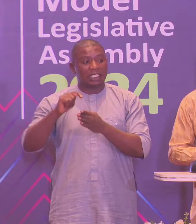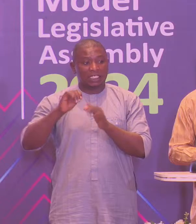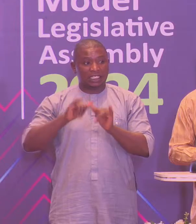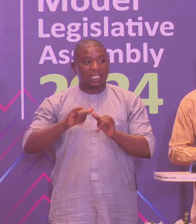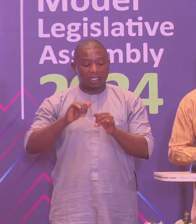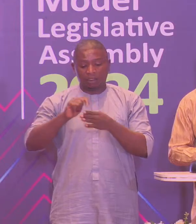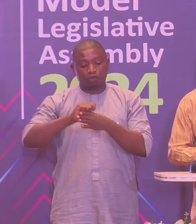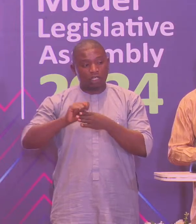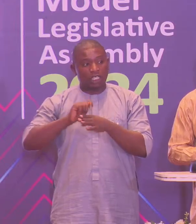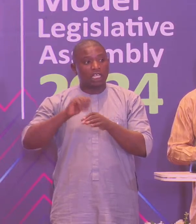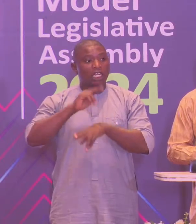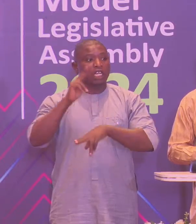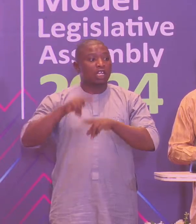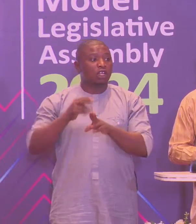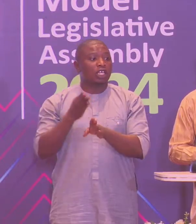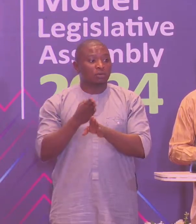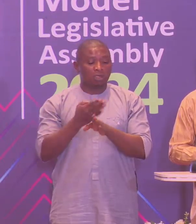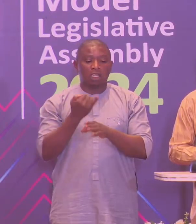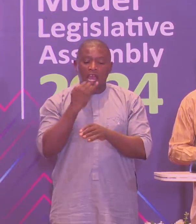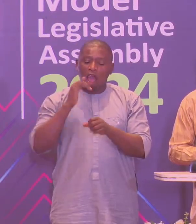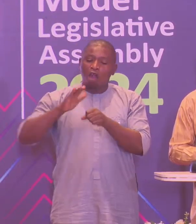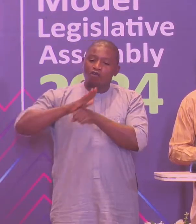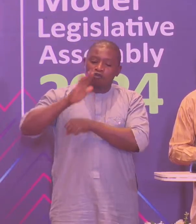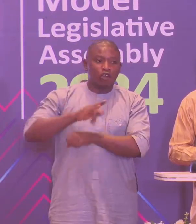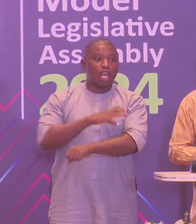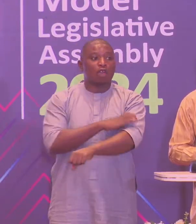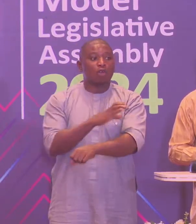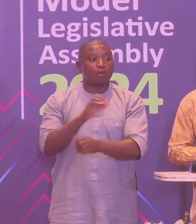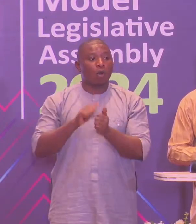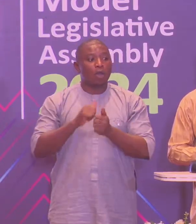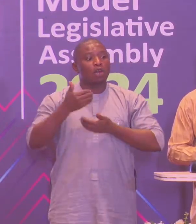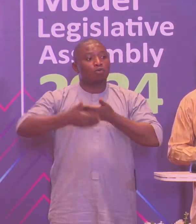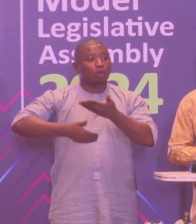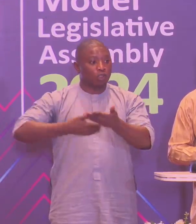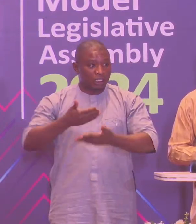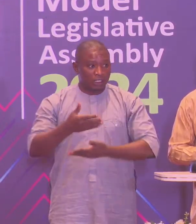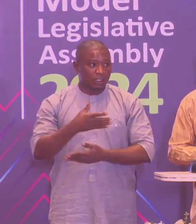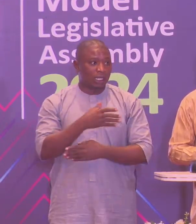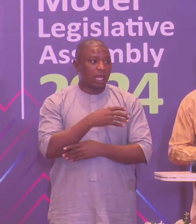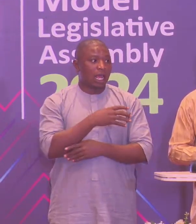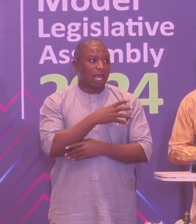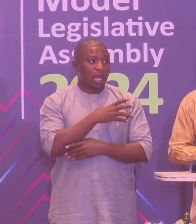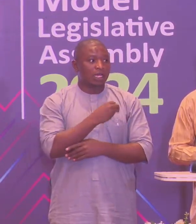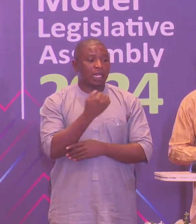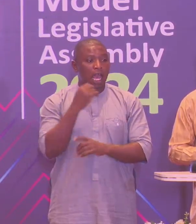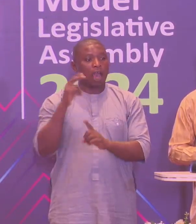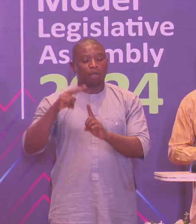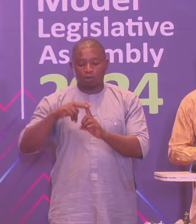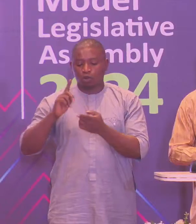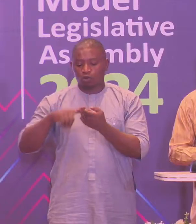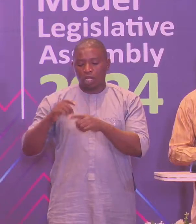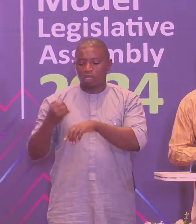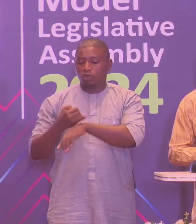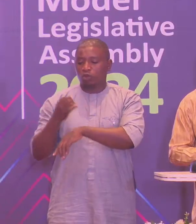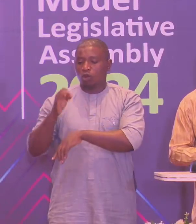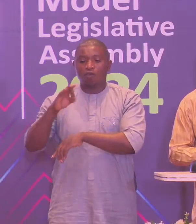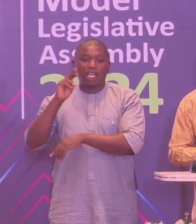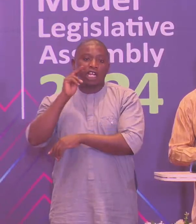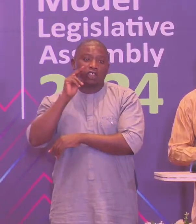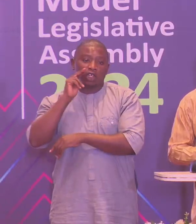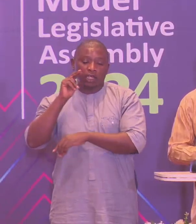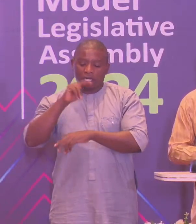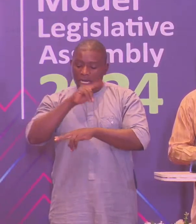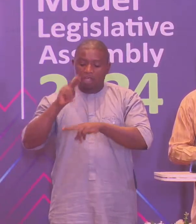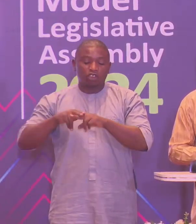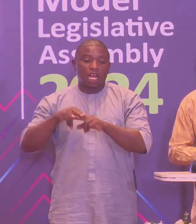fully equipped with the processes and practices applicable to the institution of the National Assembly,